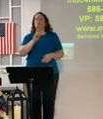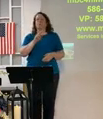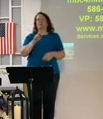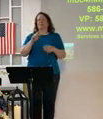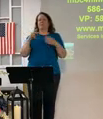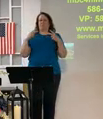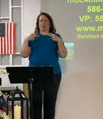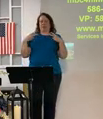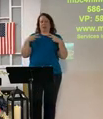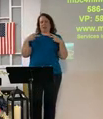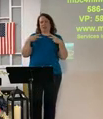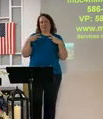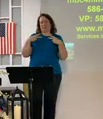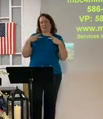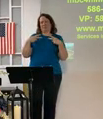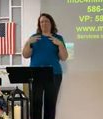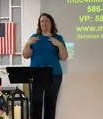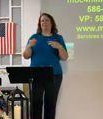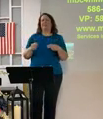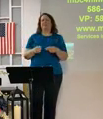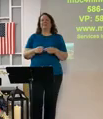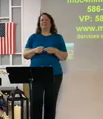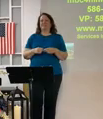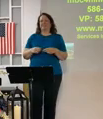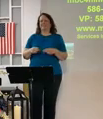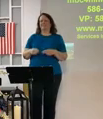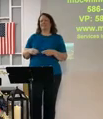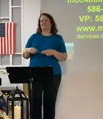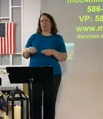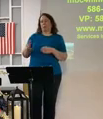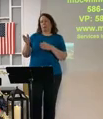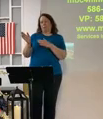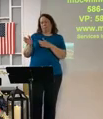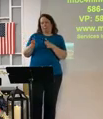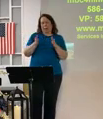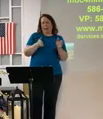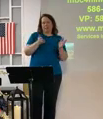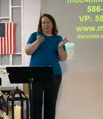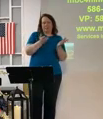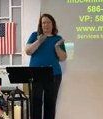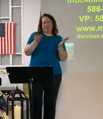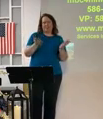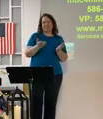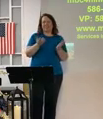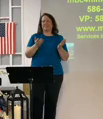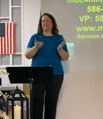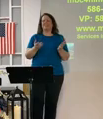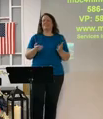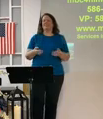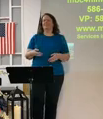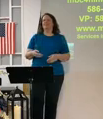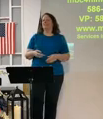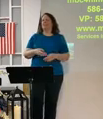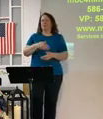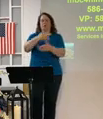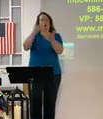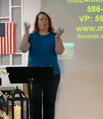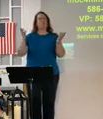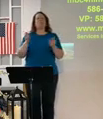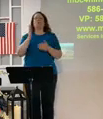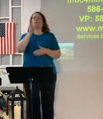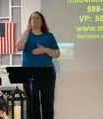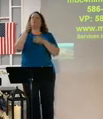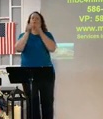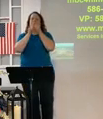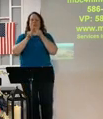but he has helped arrange what I am sure will be a great service, and I know hopefully everyone is going to be blessed today.